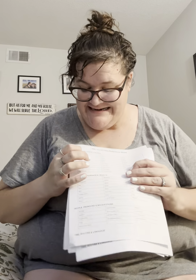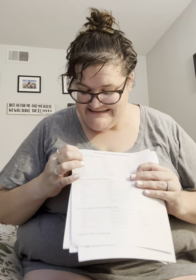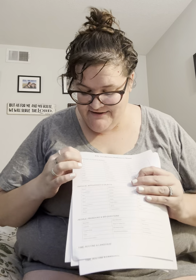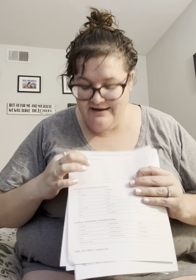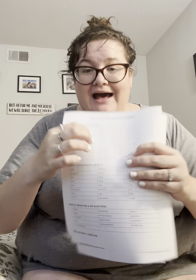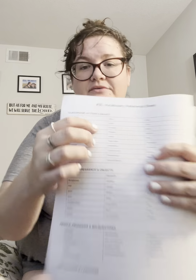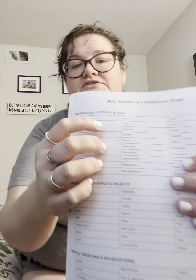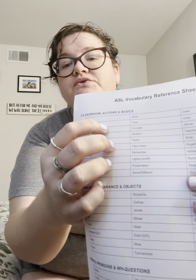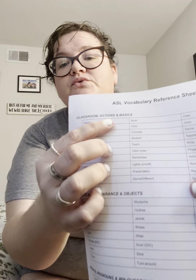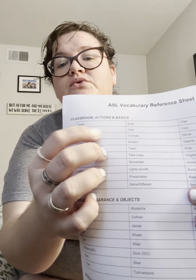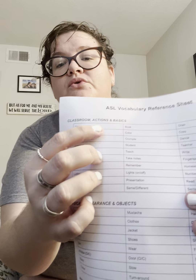write how to